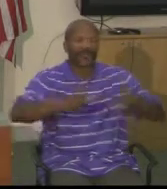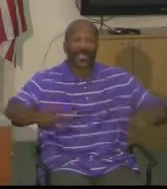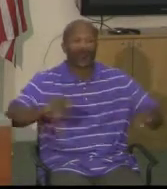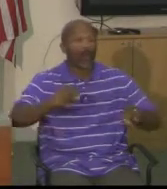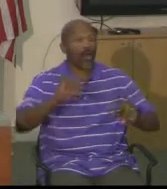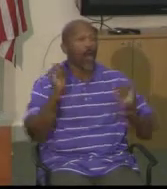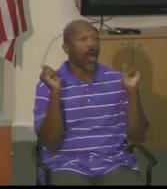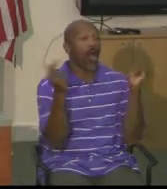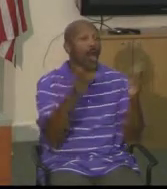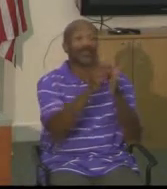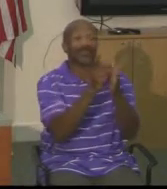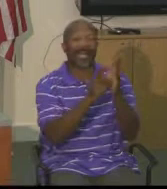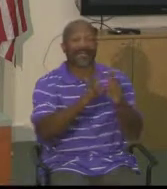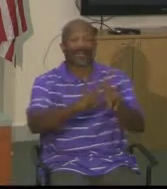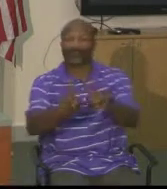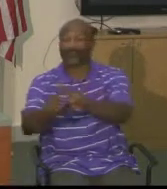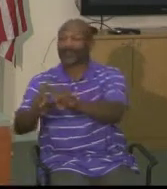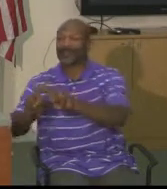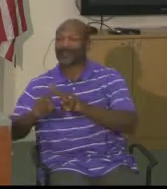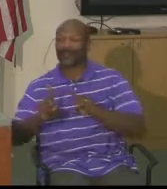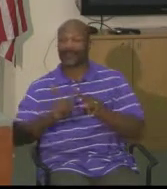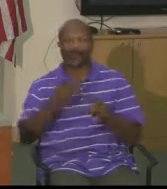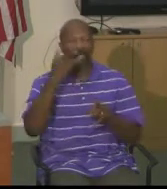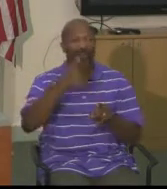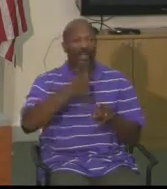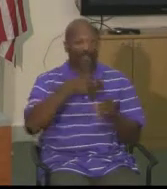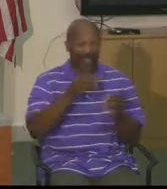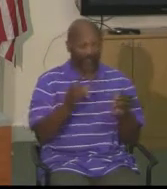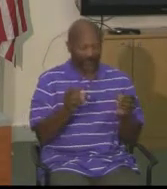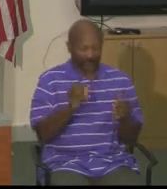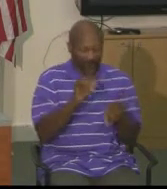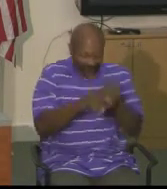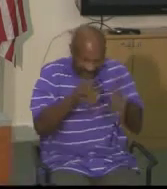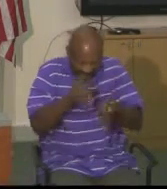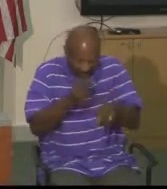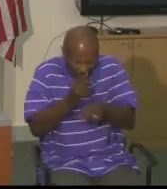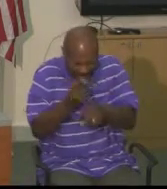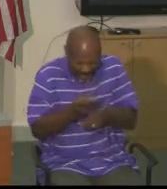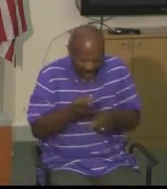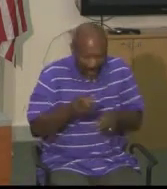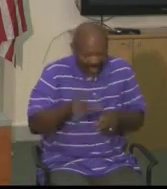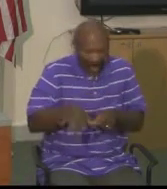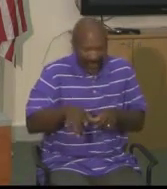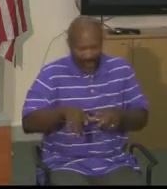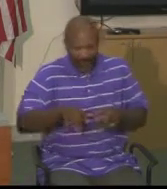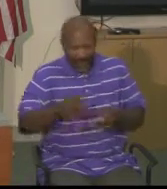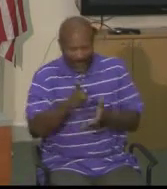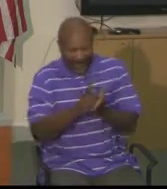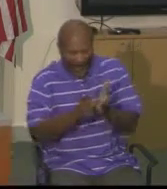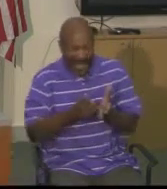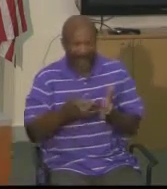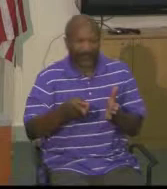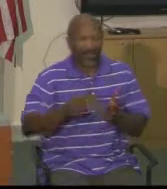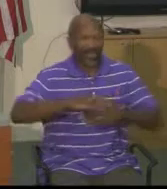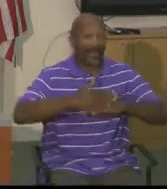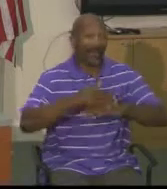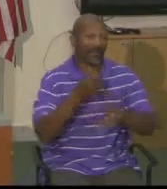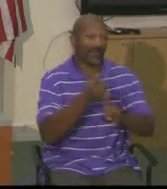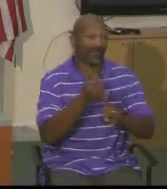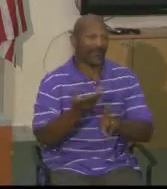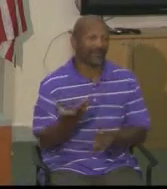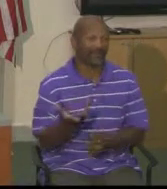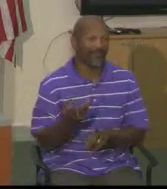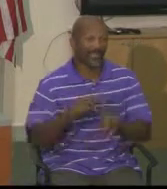Every laptop design has a different, because you have to fit it around the ergonomics of the design of the laptop